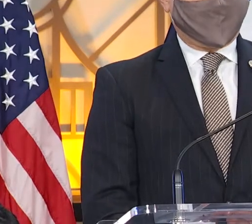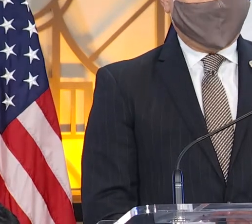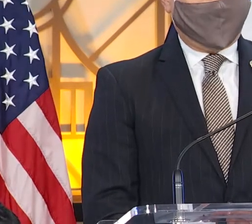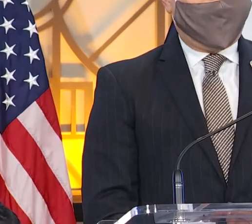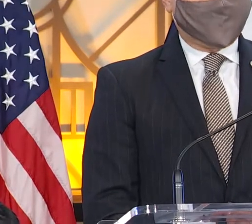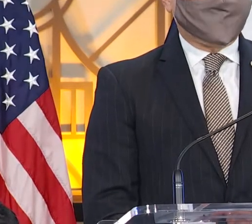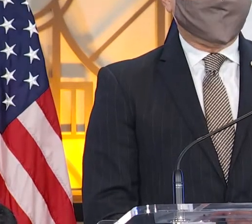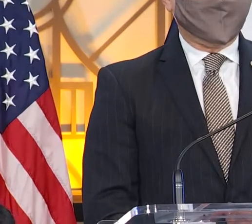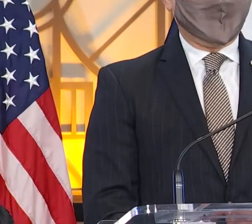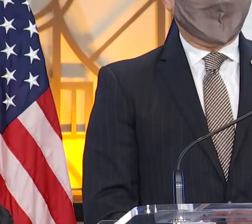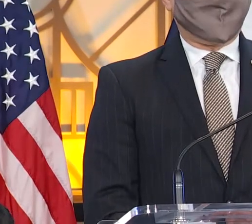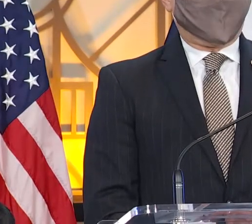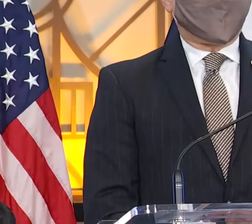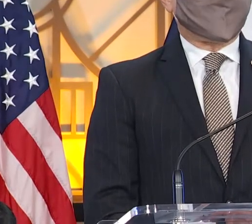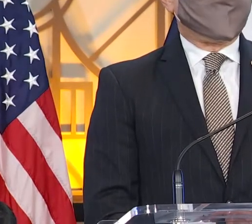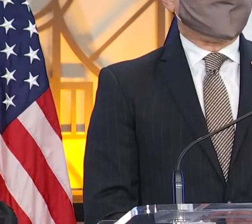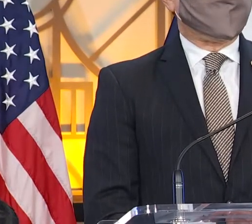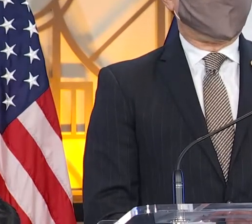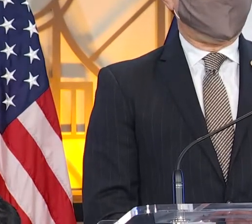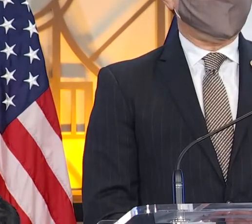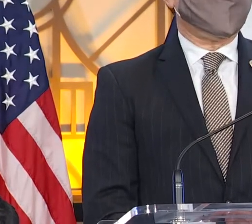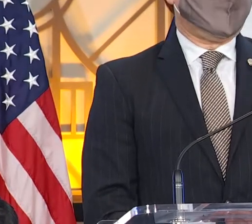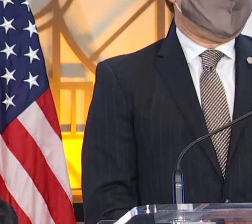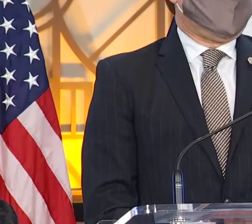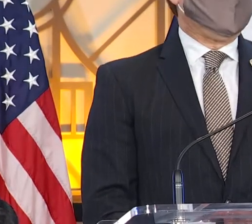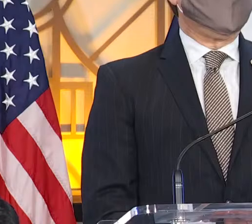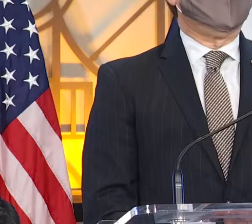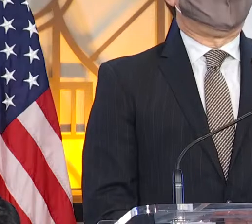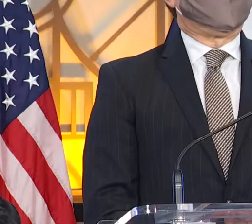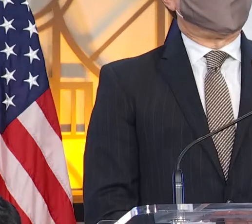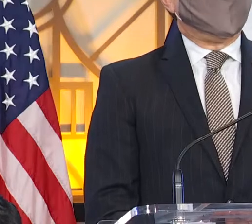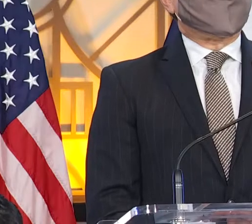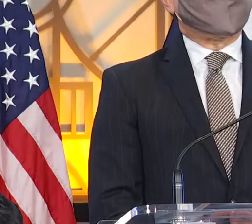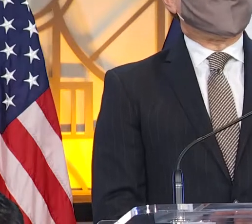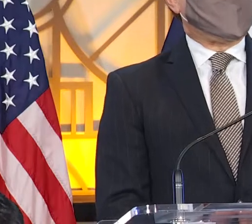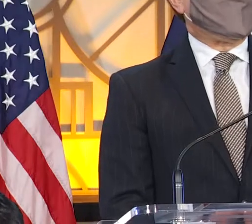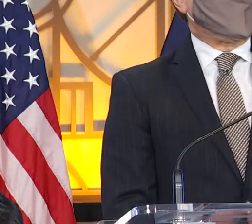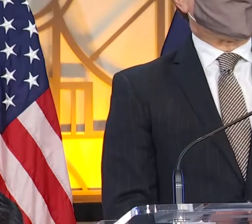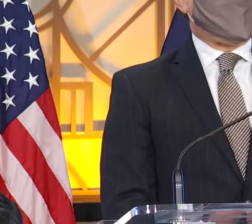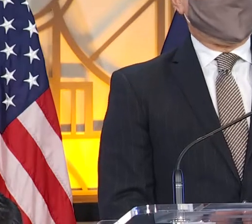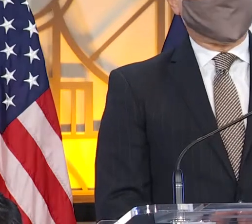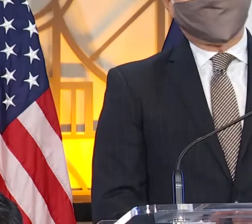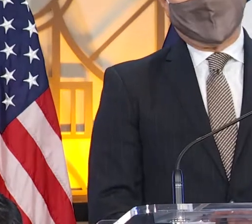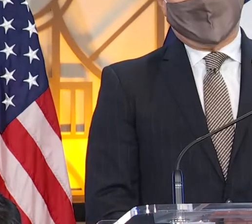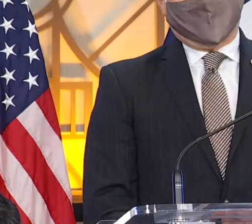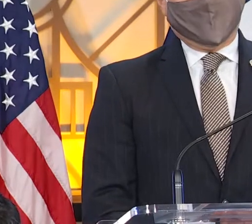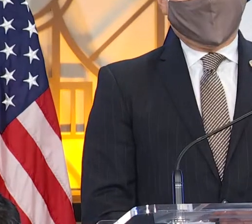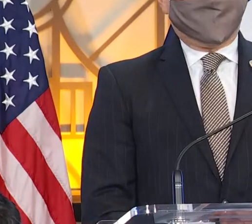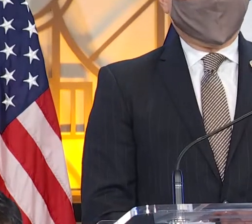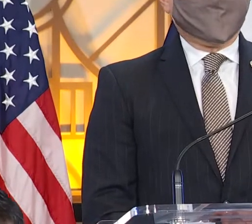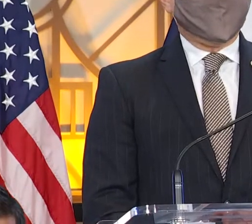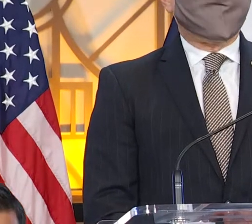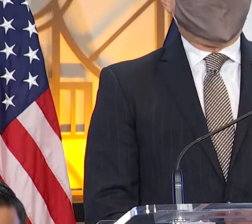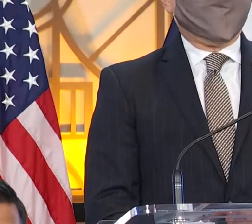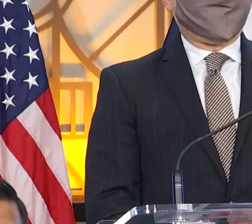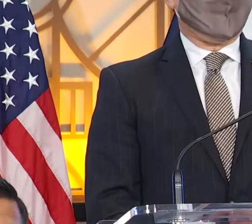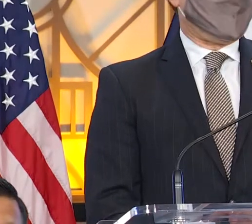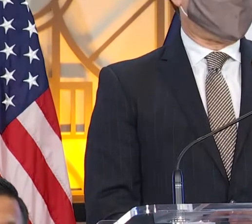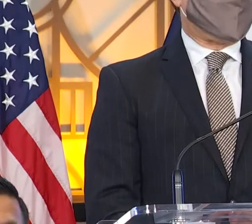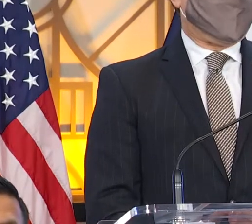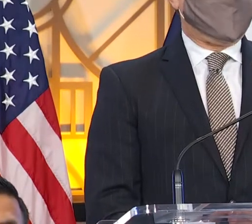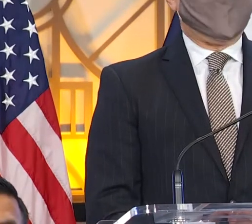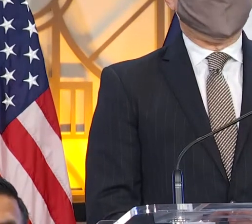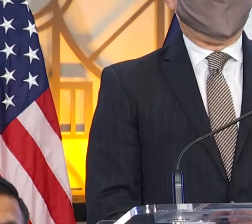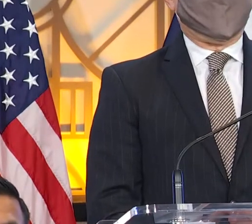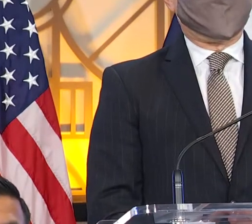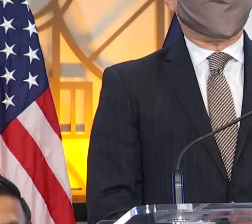siendo ofrecido por San Jacinto College y estudiantes que estén interesados en aprender más